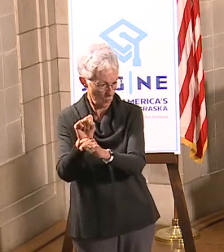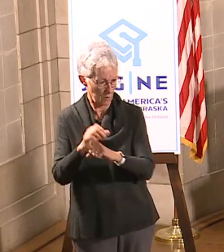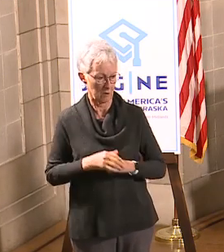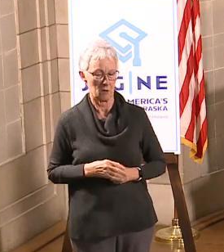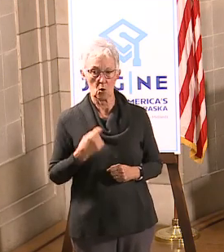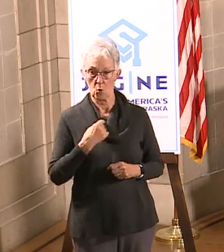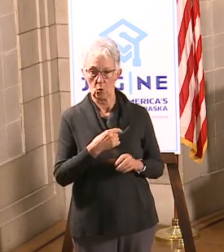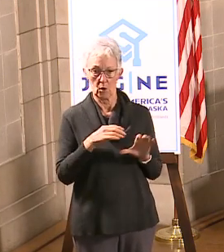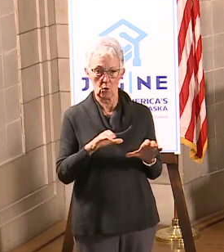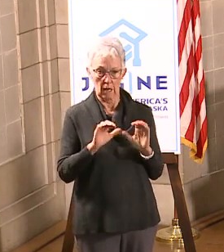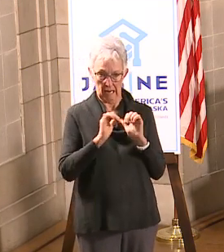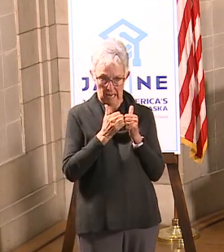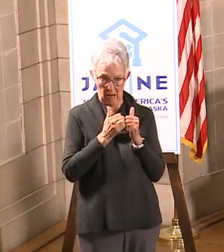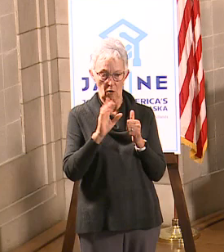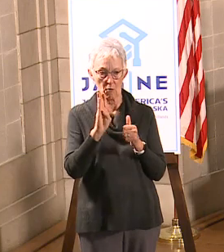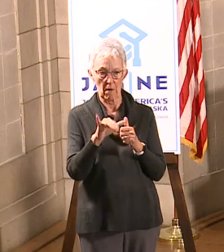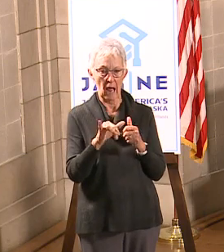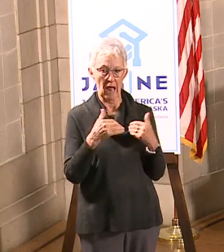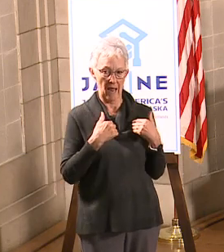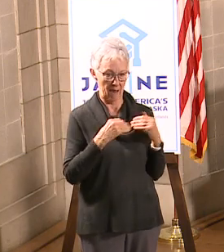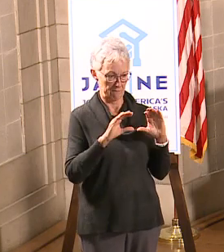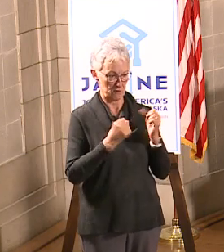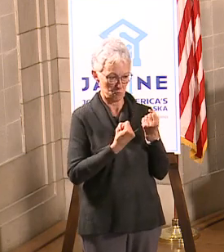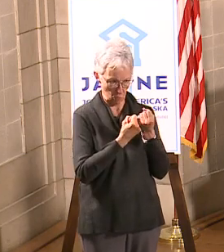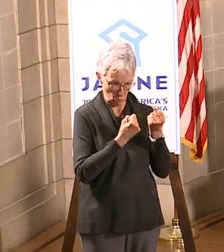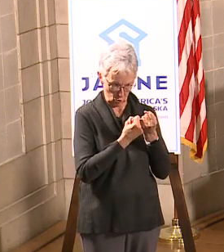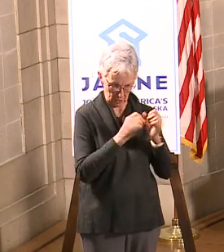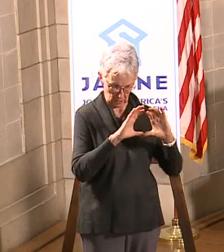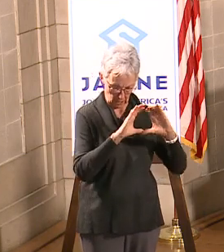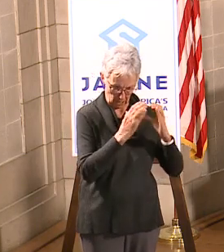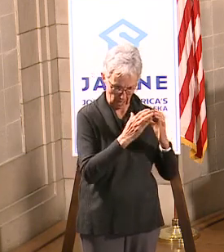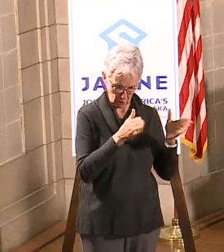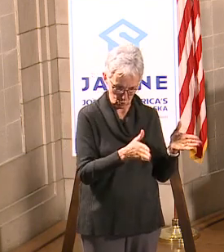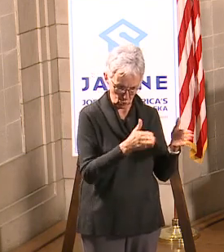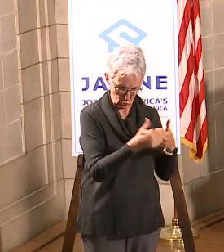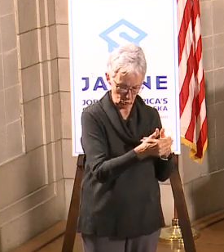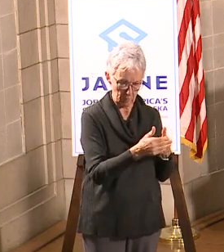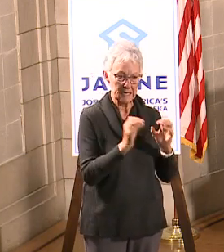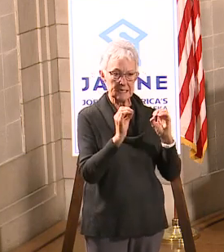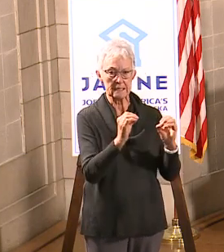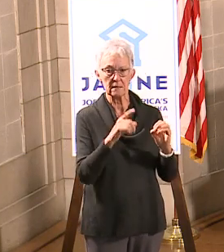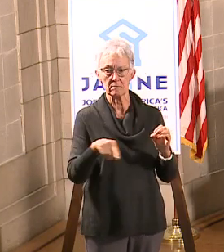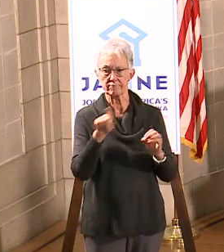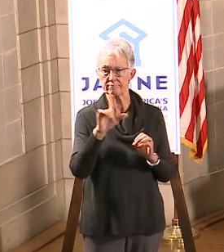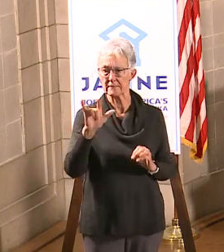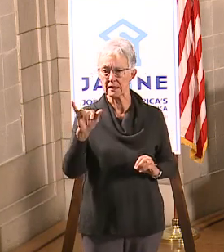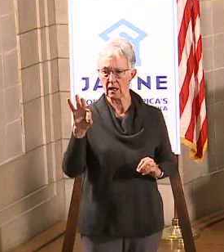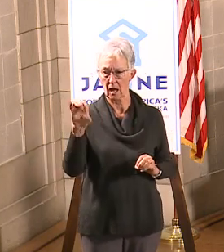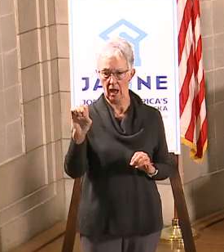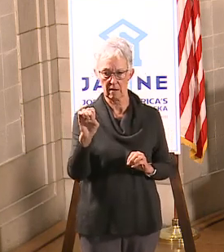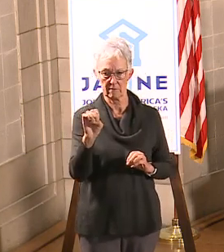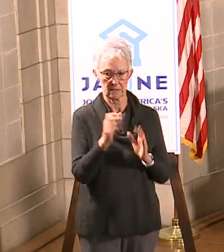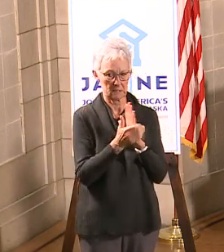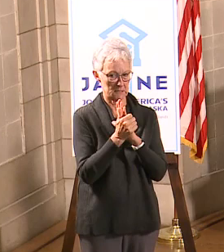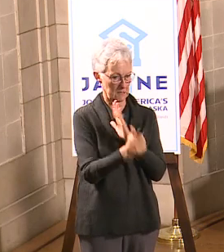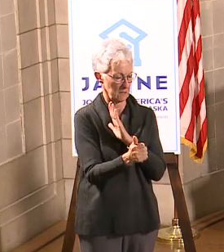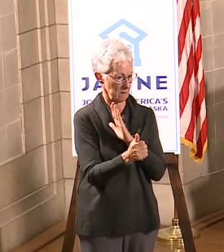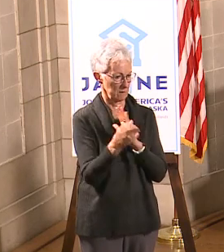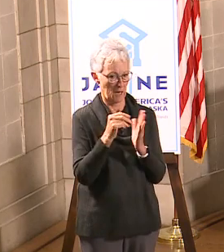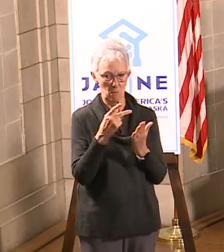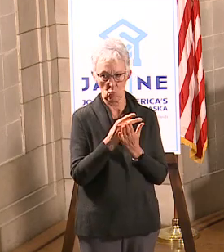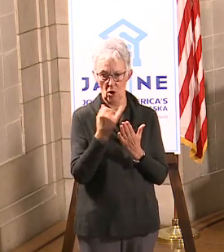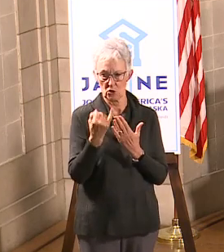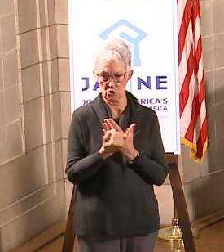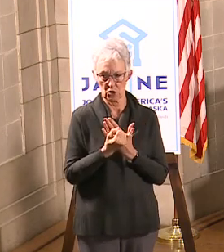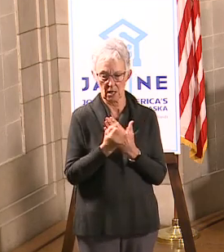through supportive classroom setting that focuses on practical life skills and project-based learning approach, those